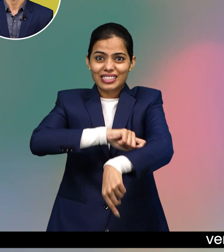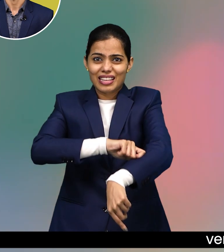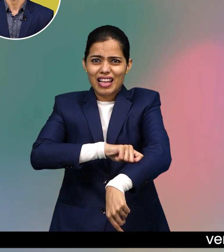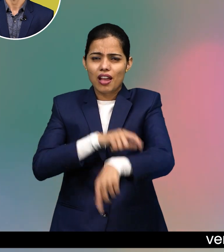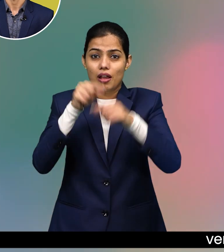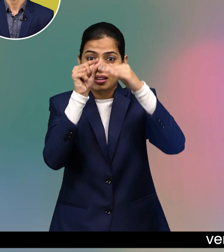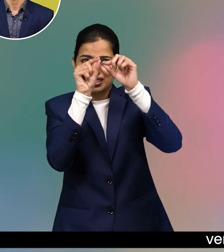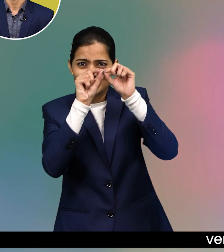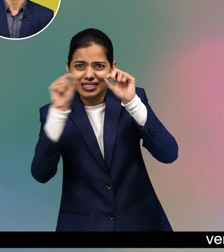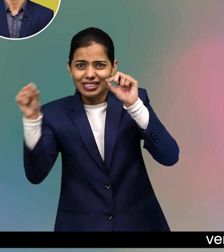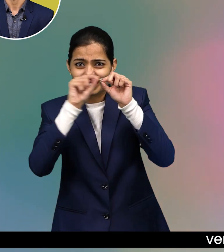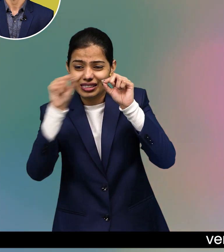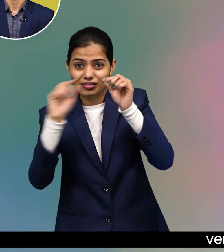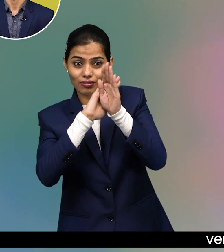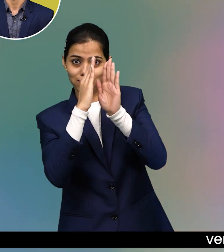vertebra.